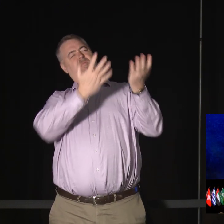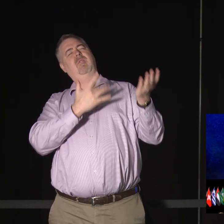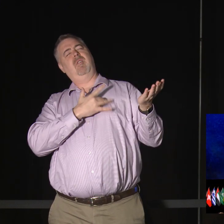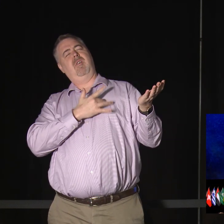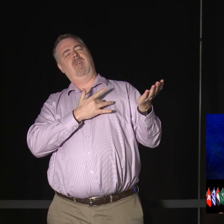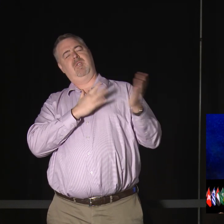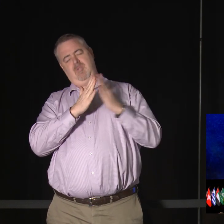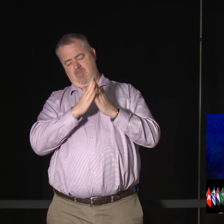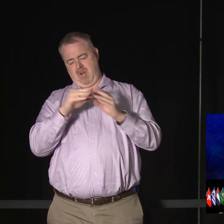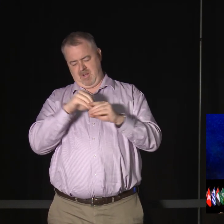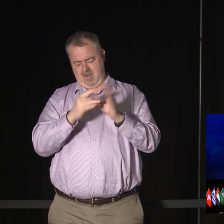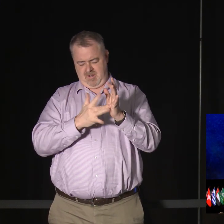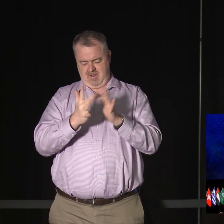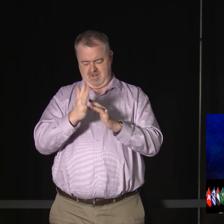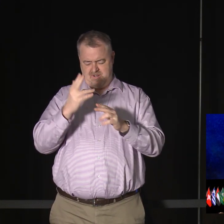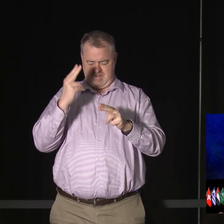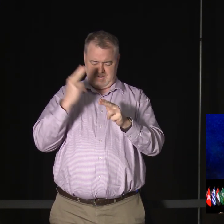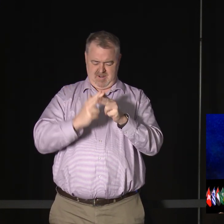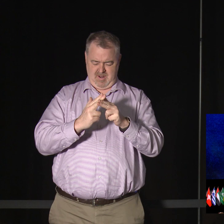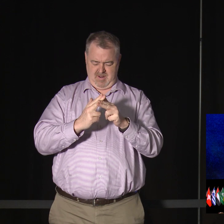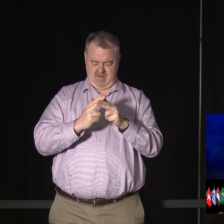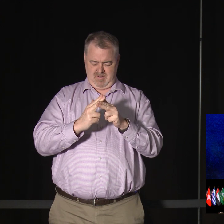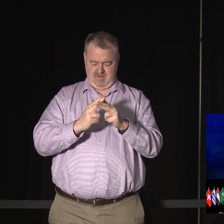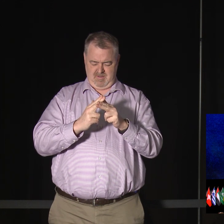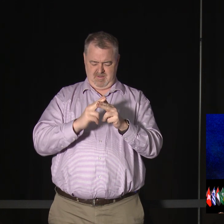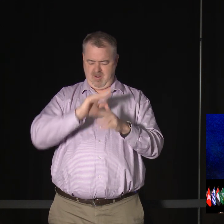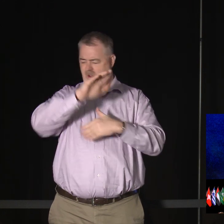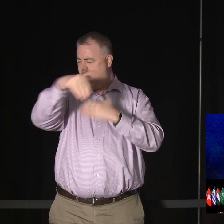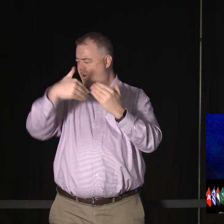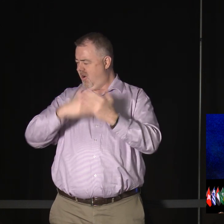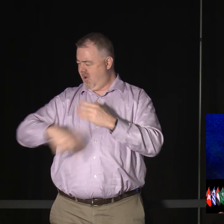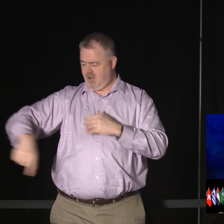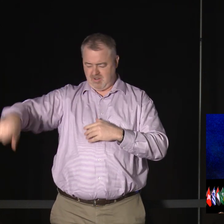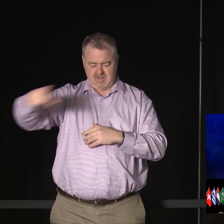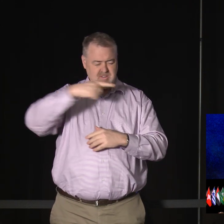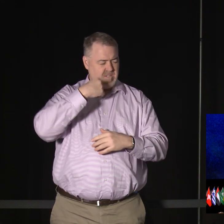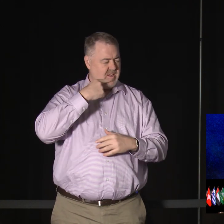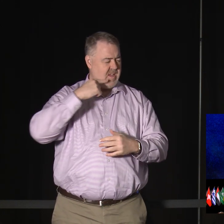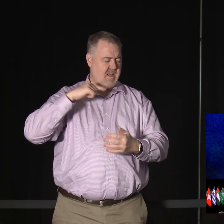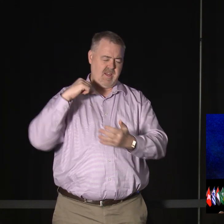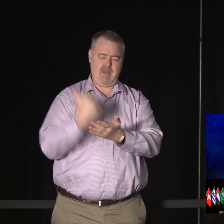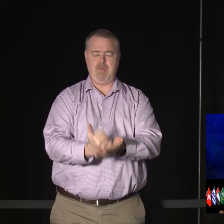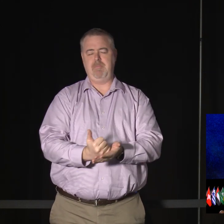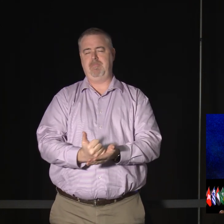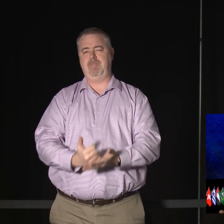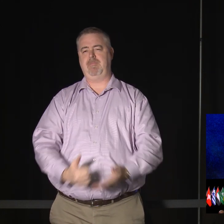Lord, we pray in the loving name of your Son, Jesus. All your children say, amen.